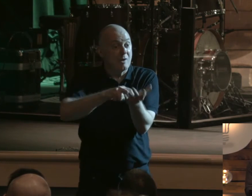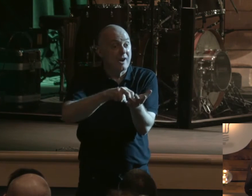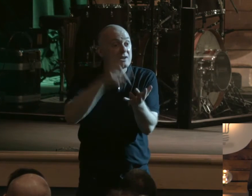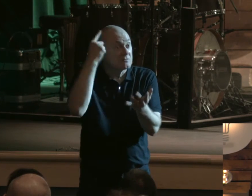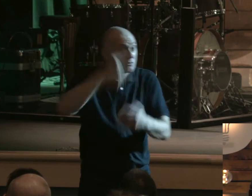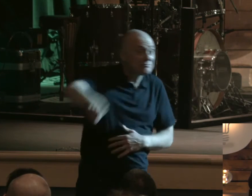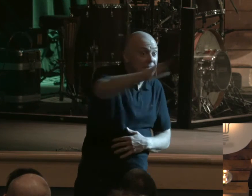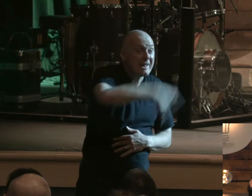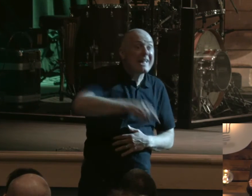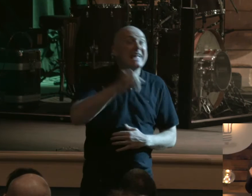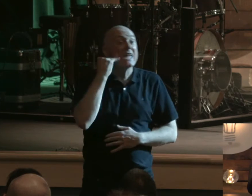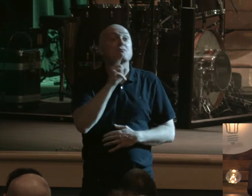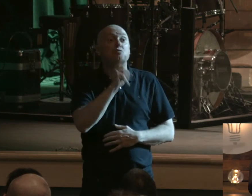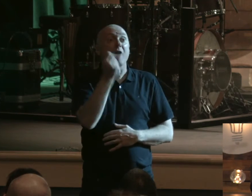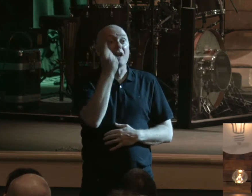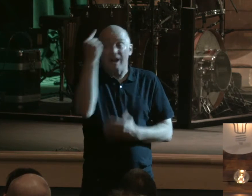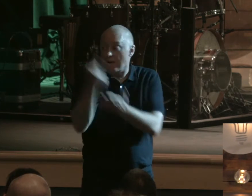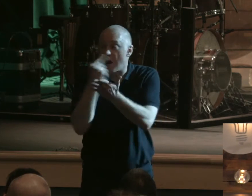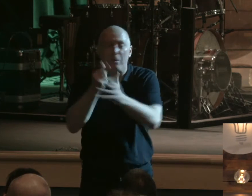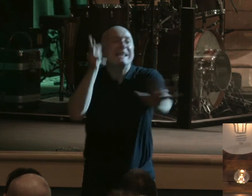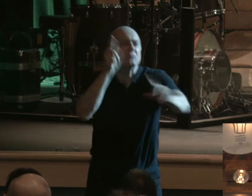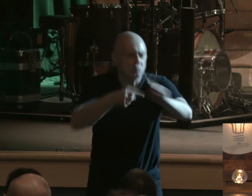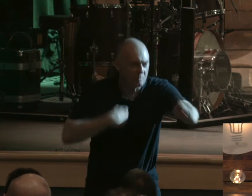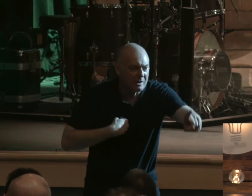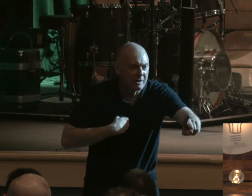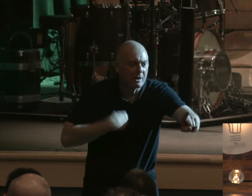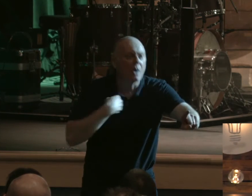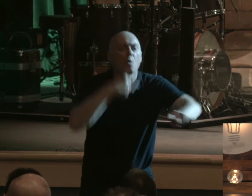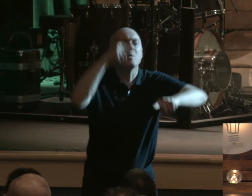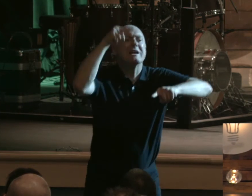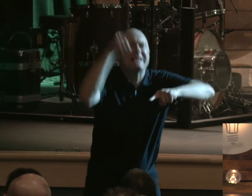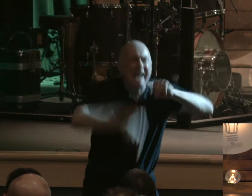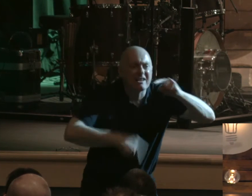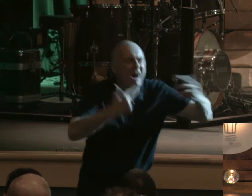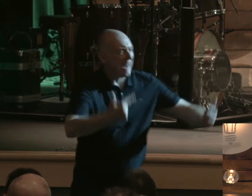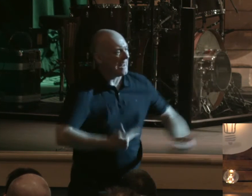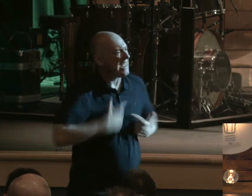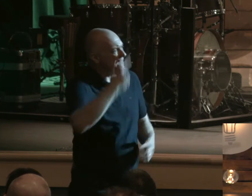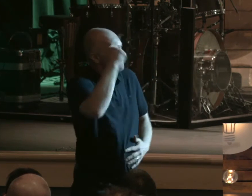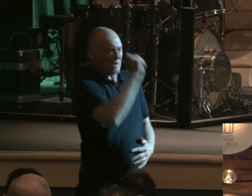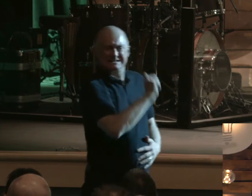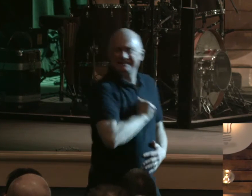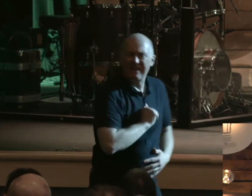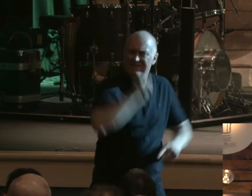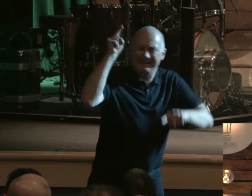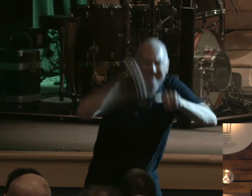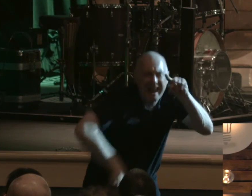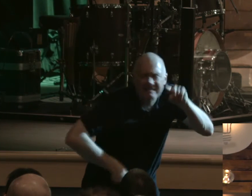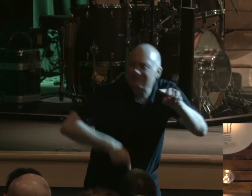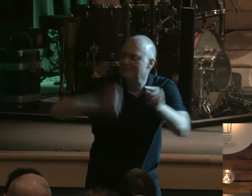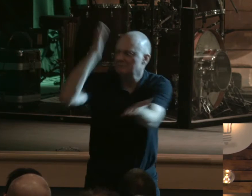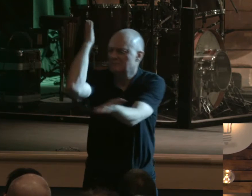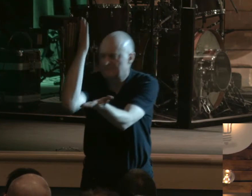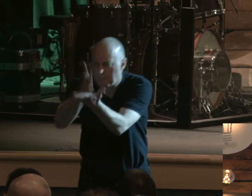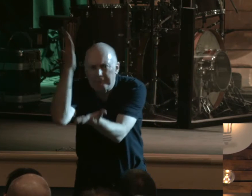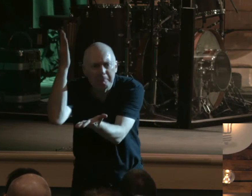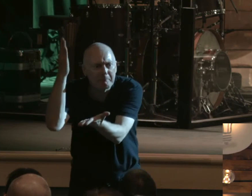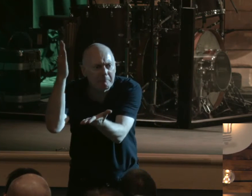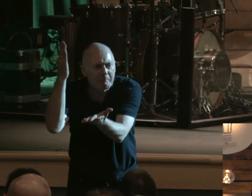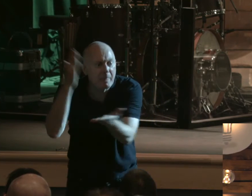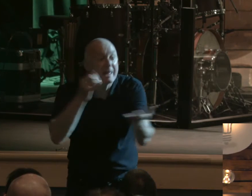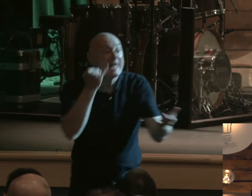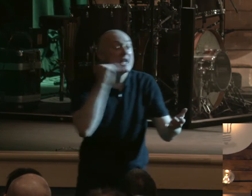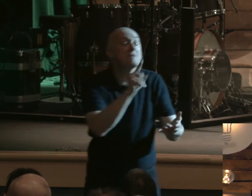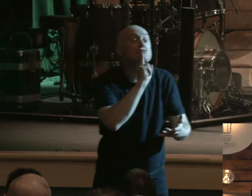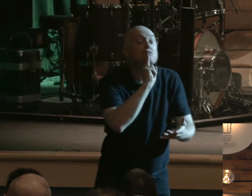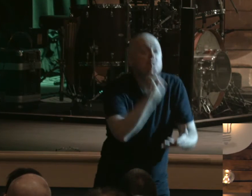truly understand the gospel, listen, we can no longer live for ourselves. If we